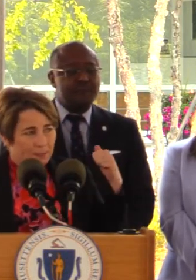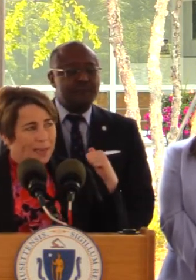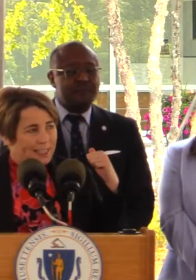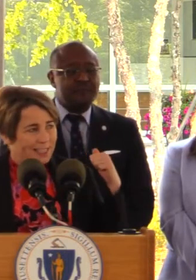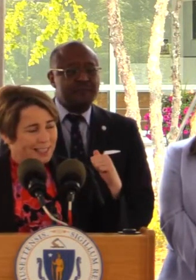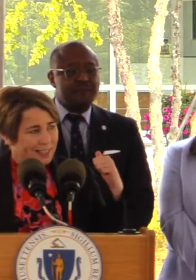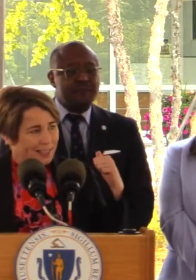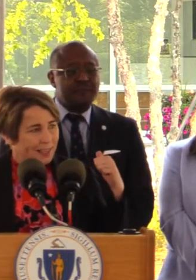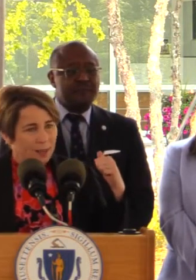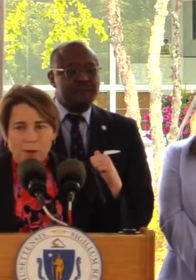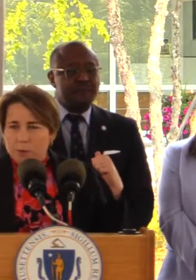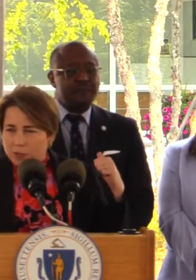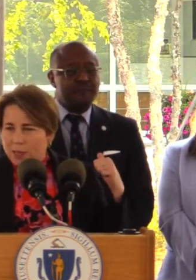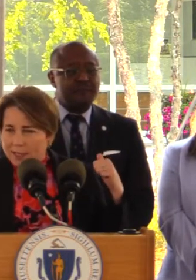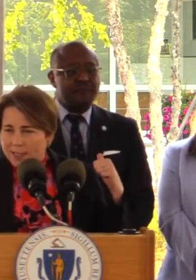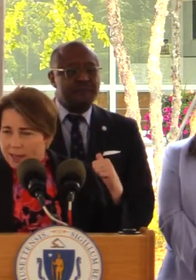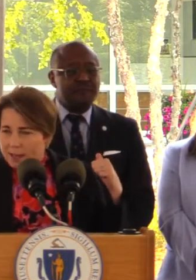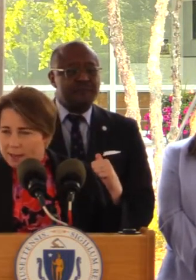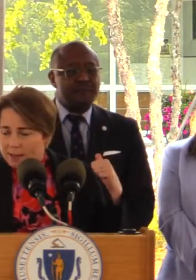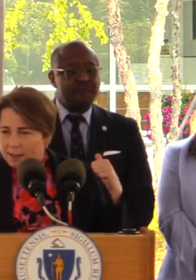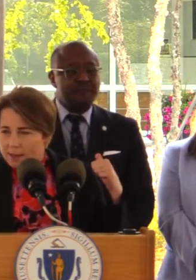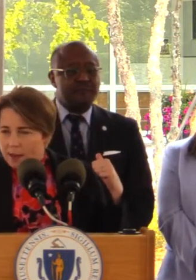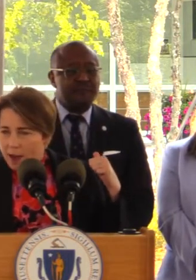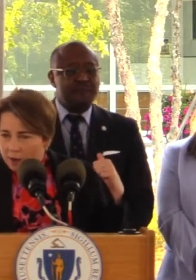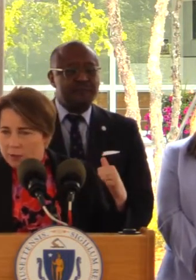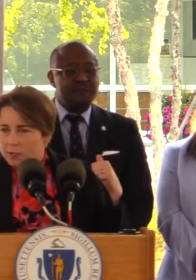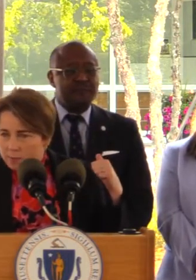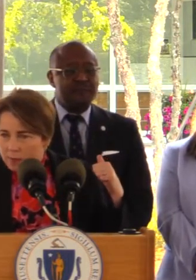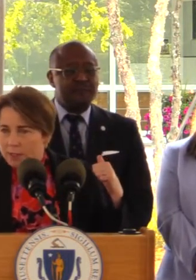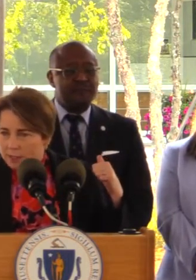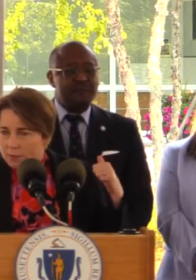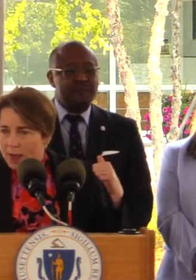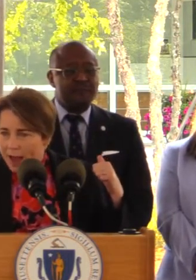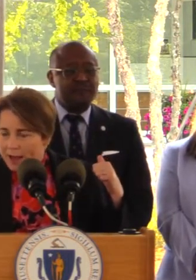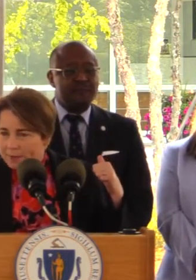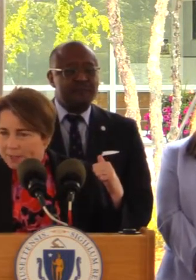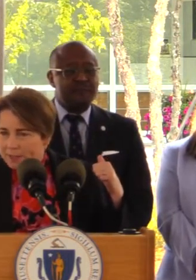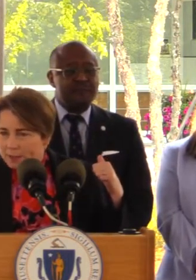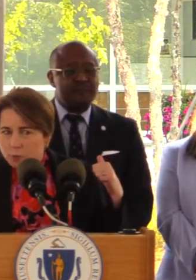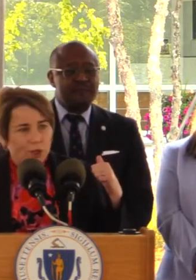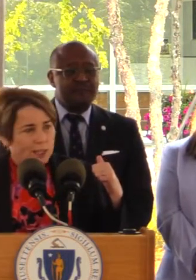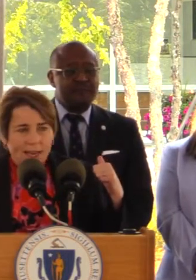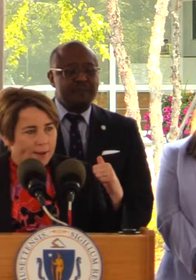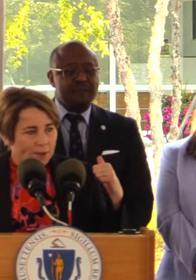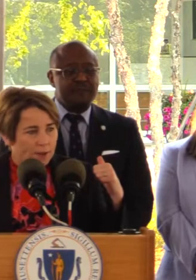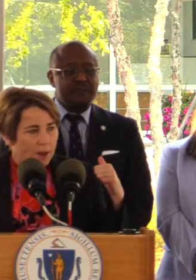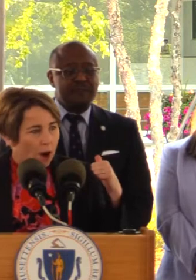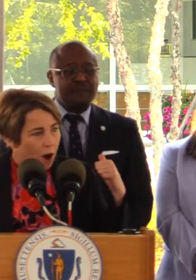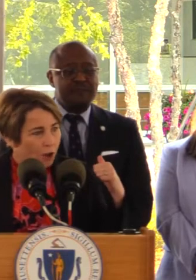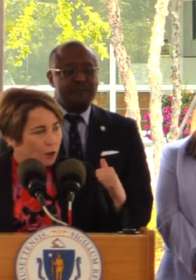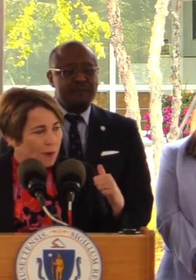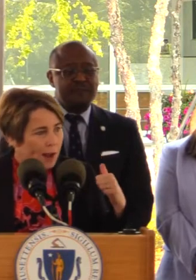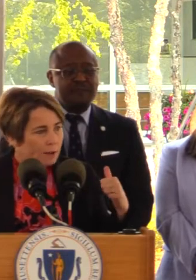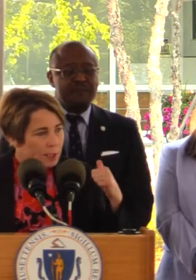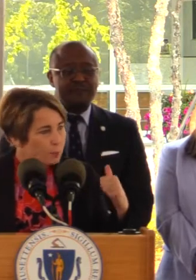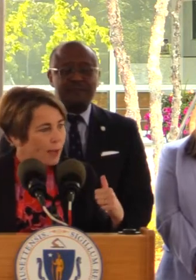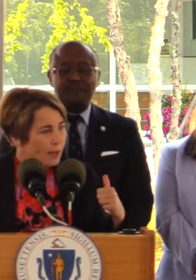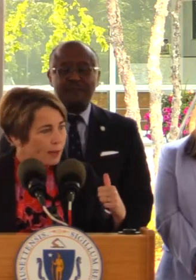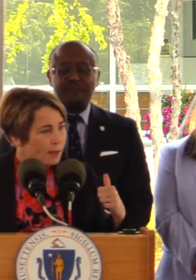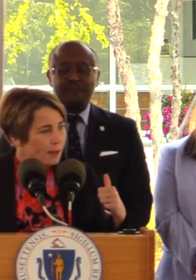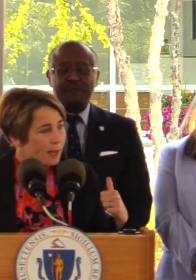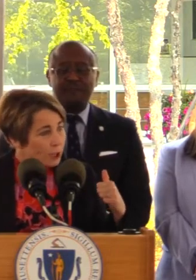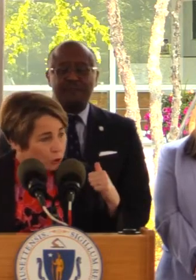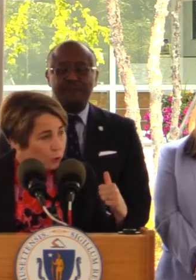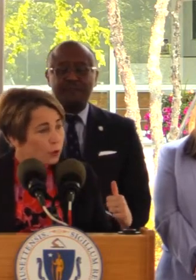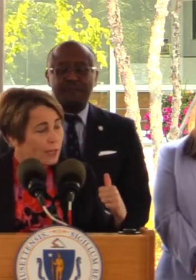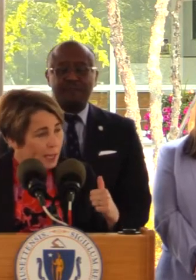very spaces that we were just in, hundreds of millions of lives were saved all around this